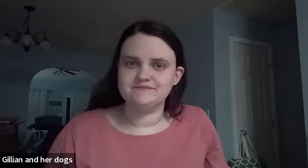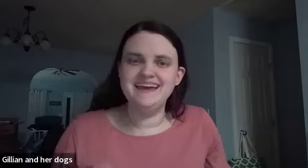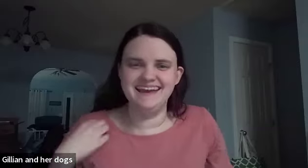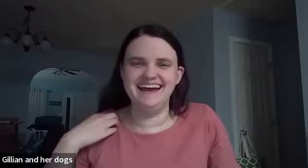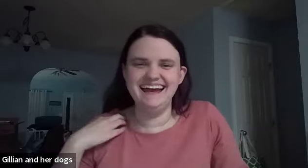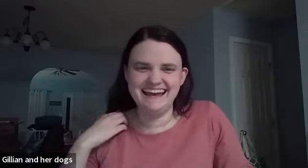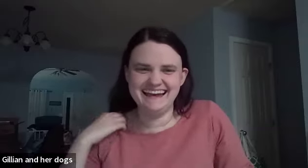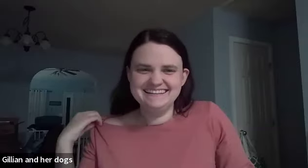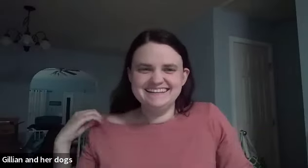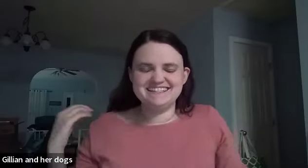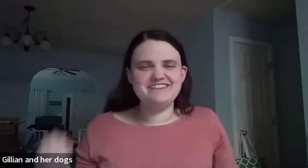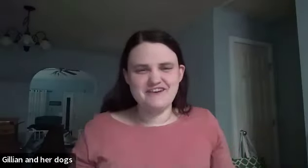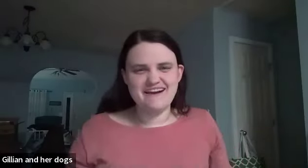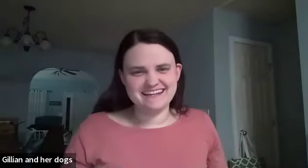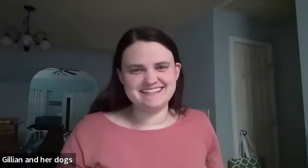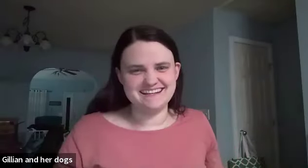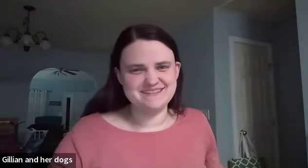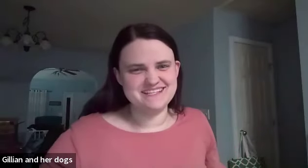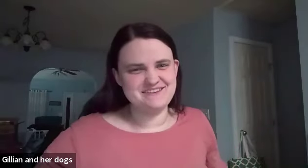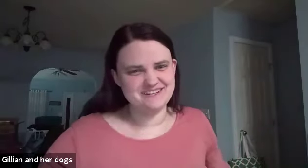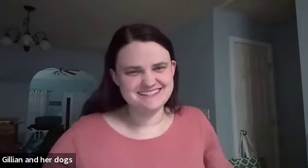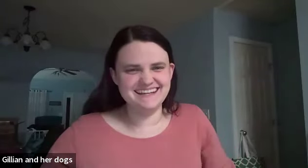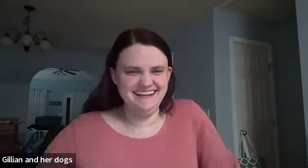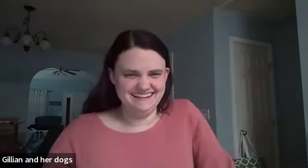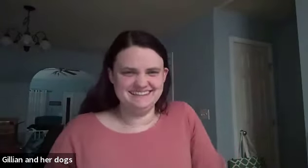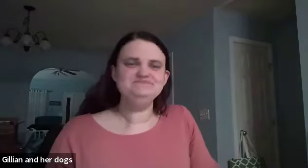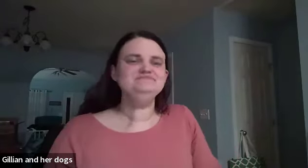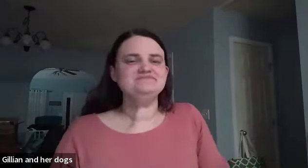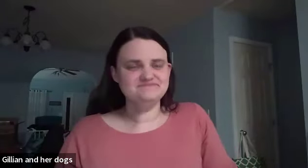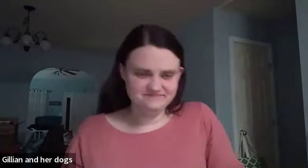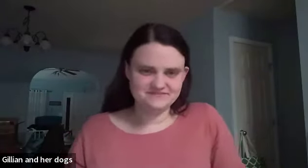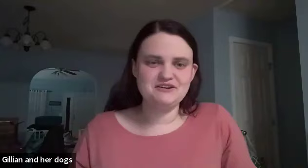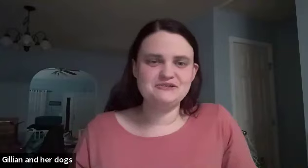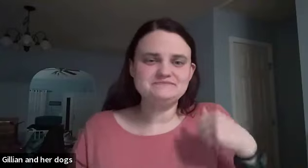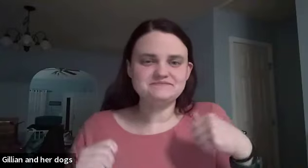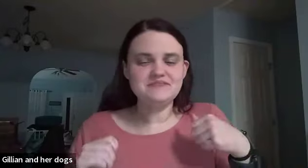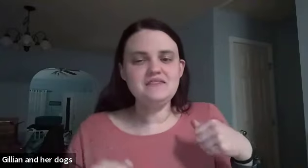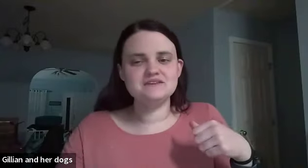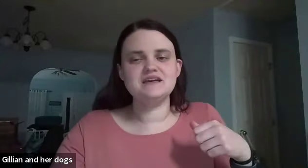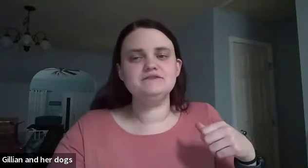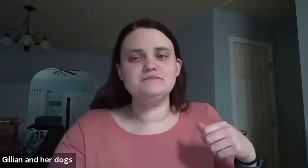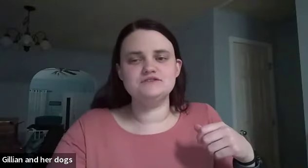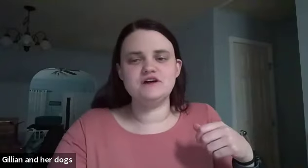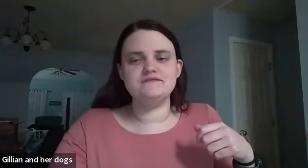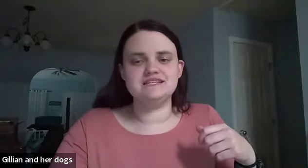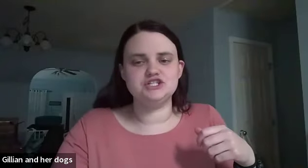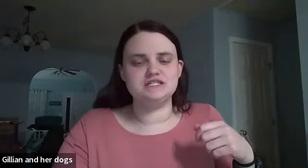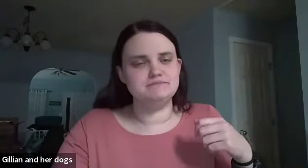Yes. Do you love how I had to sign it to myself first? So the sign for post office is just